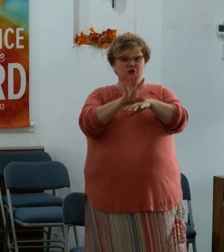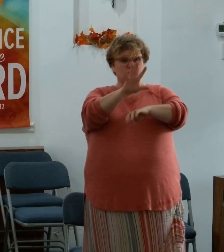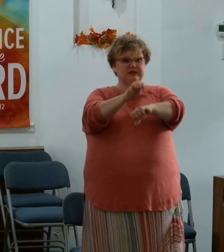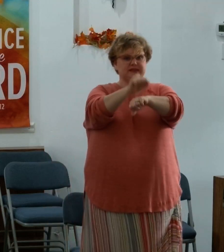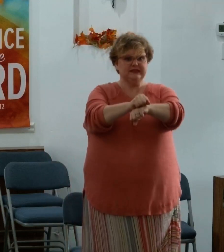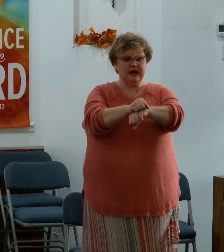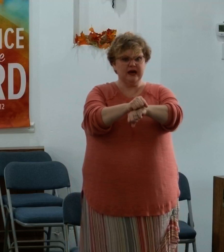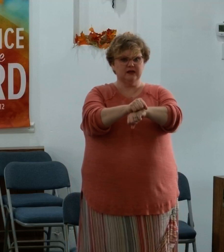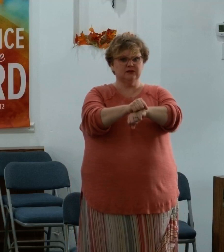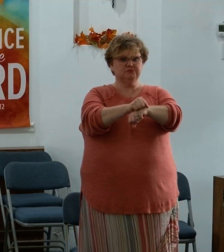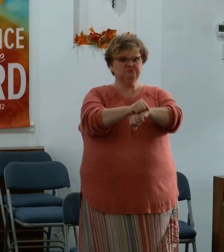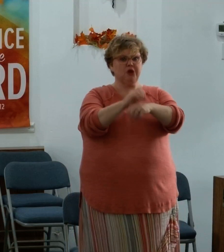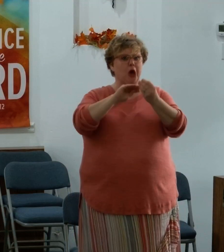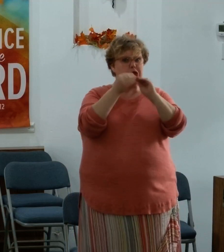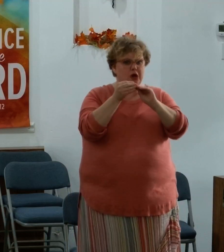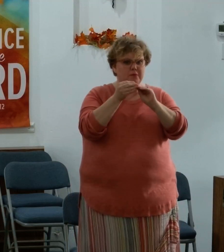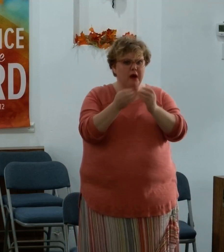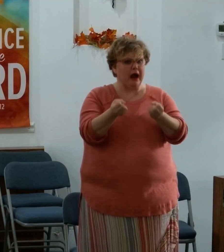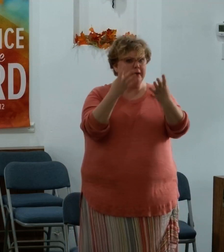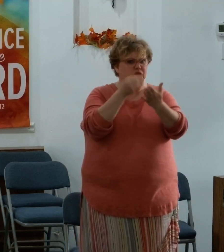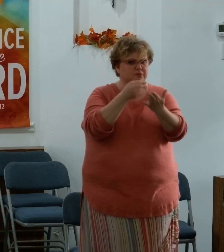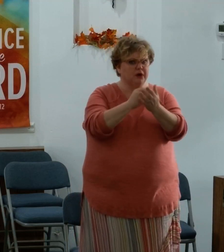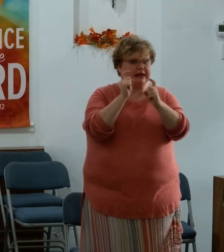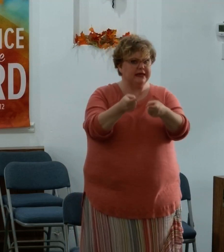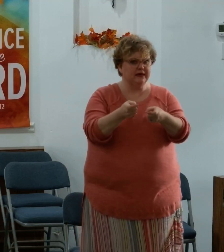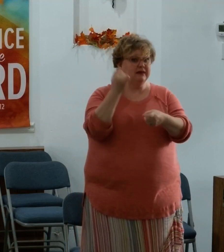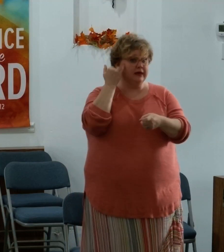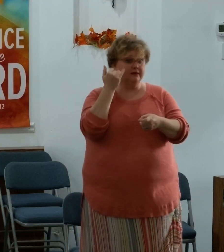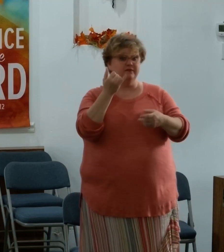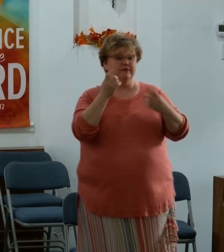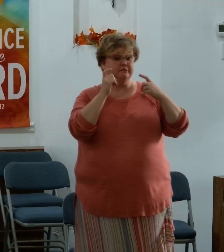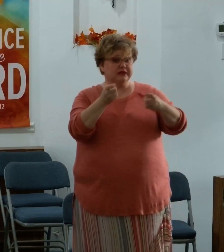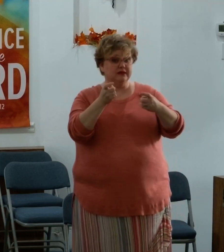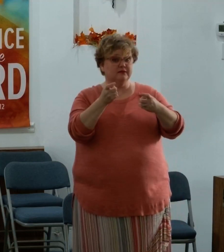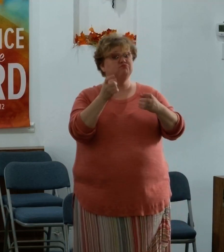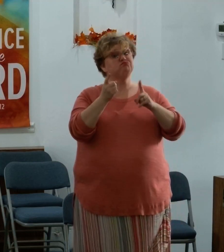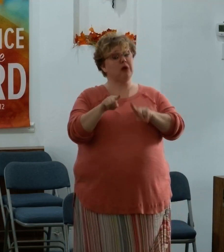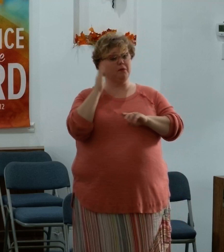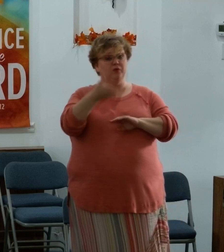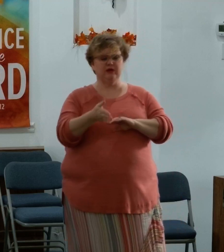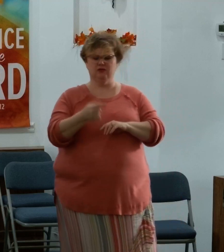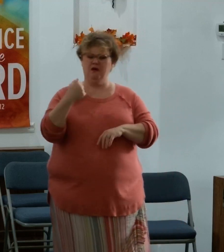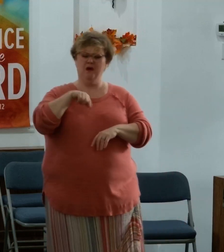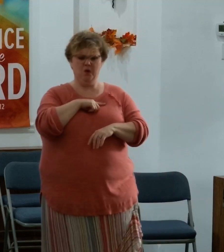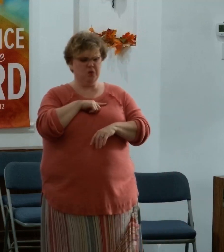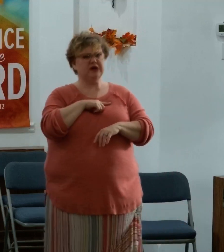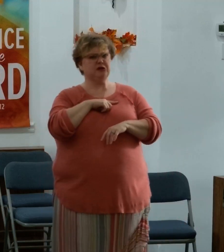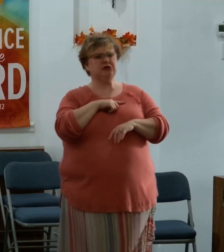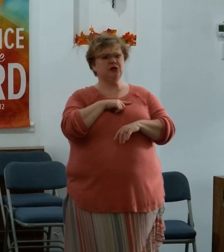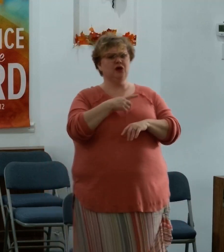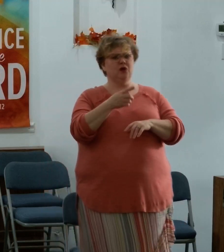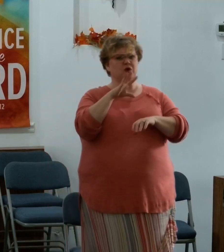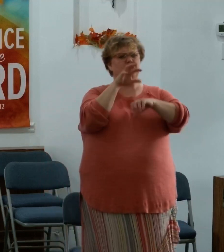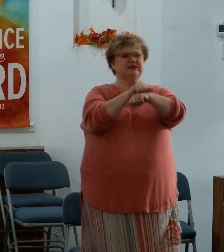this amount of money, it could happen. And if you didn't give, it wouldn't happen. And Union Baptist Church was assigned $3,000 and some odd. And at